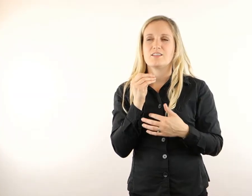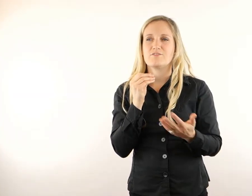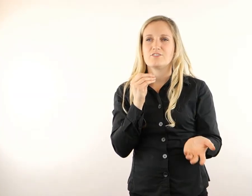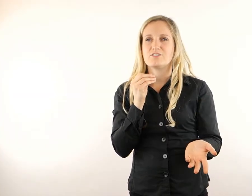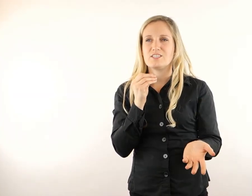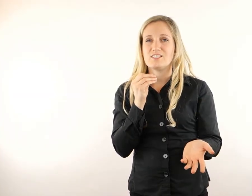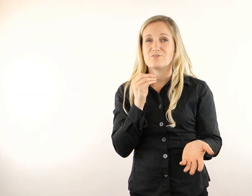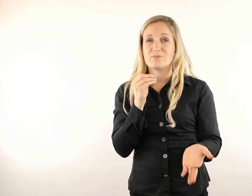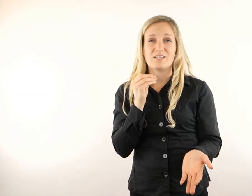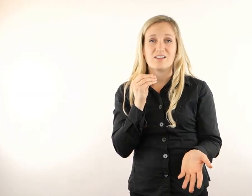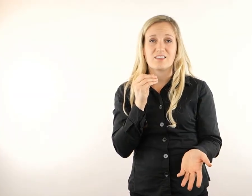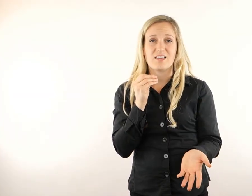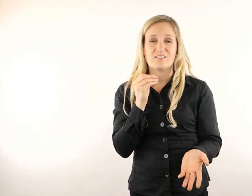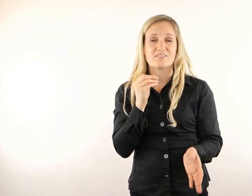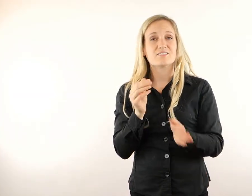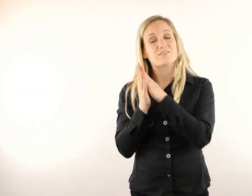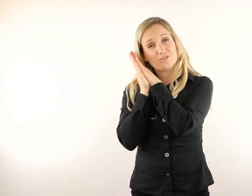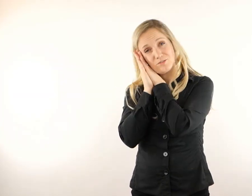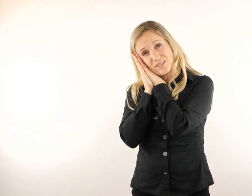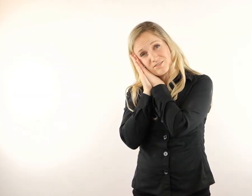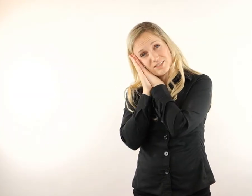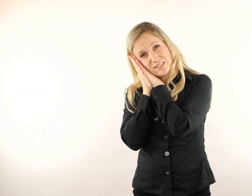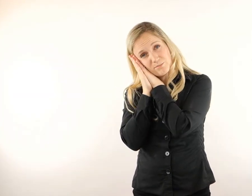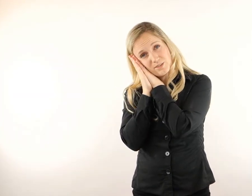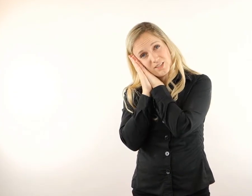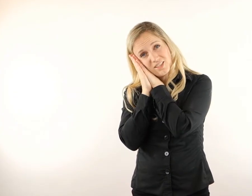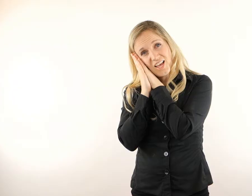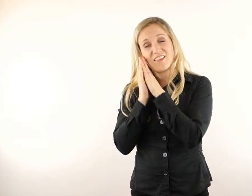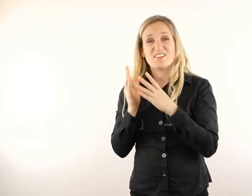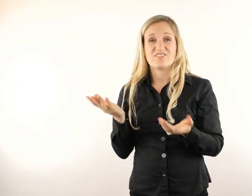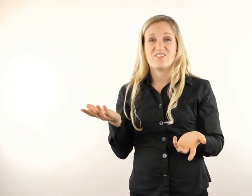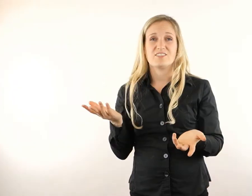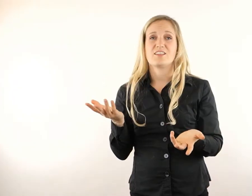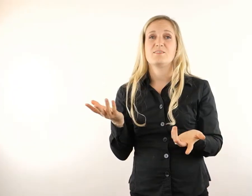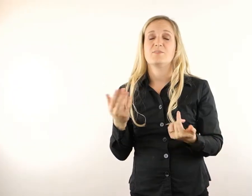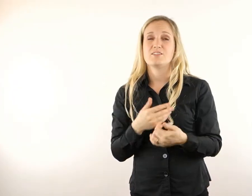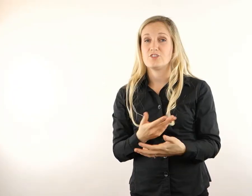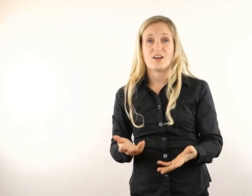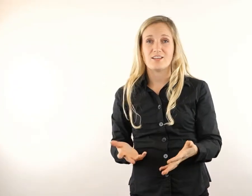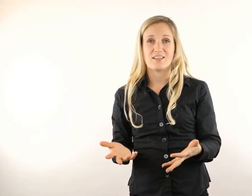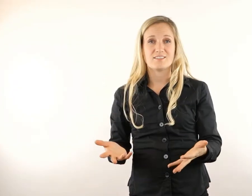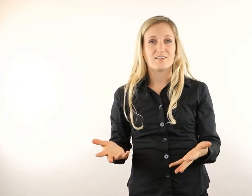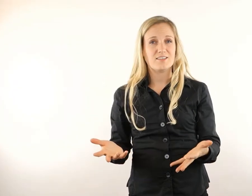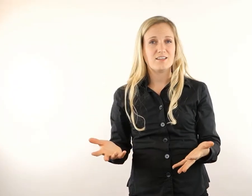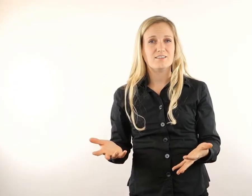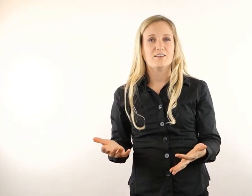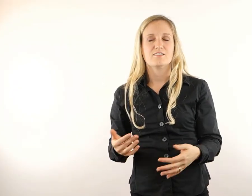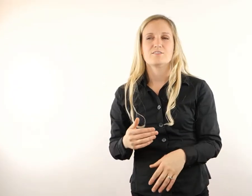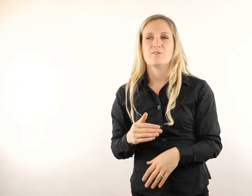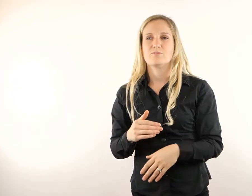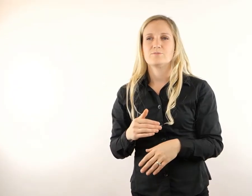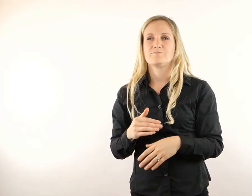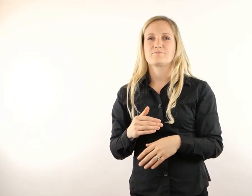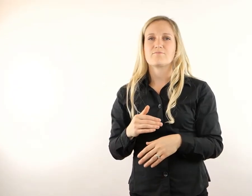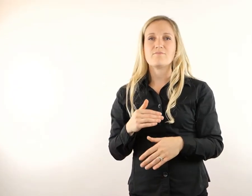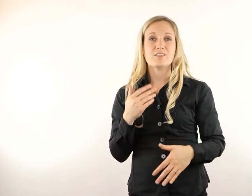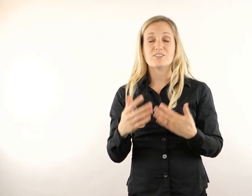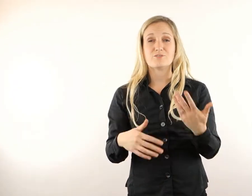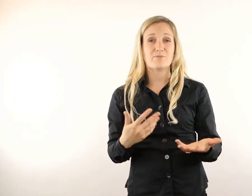if you're going to teach really young kids, you'll do this for sleep. And that's a fun sign, but it's not an ASL sign. So just